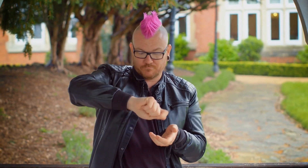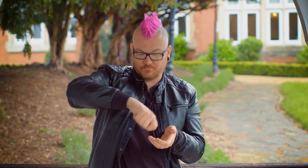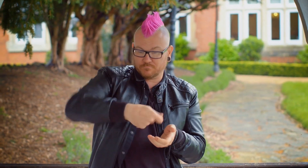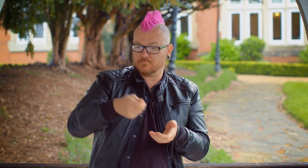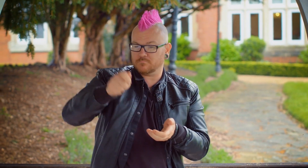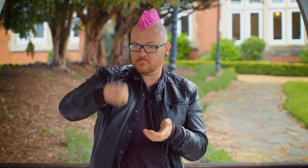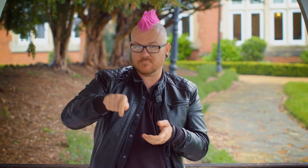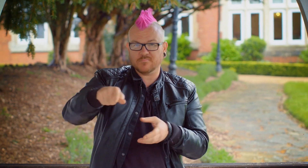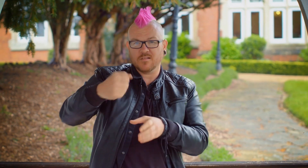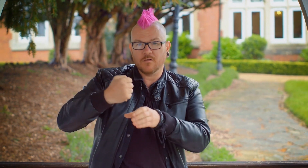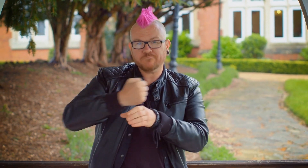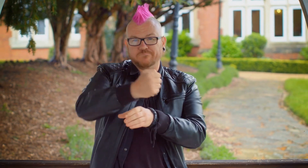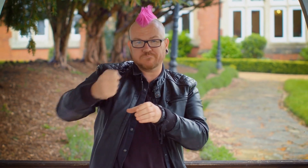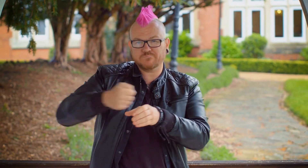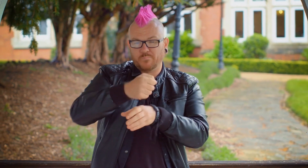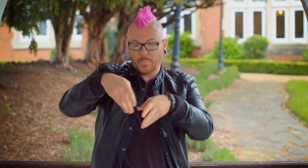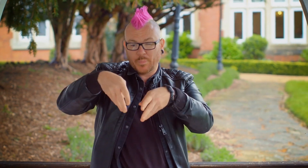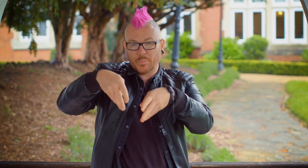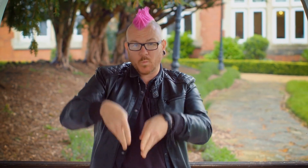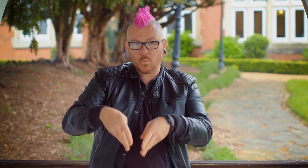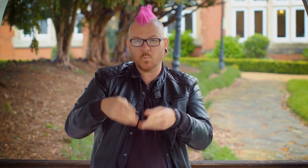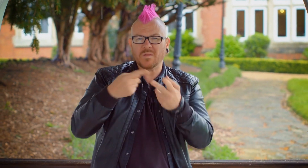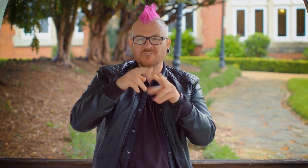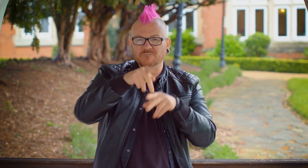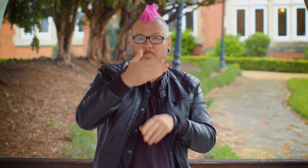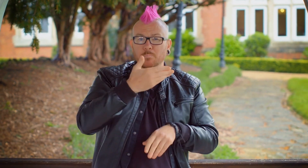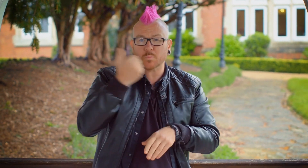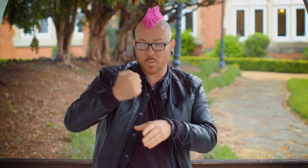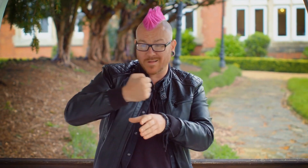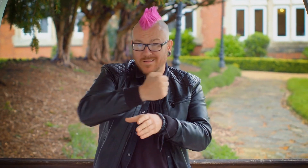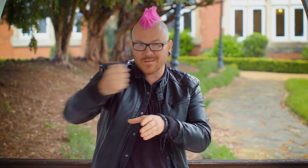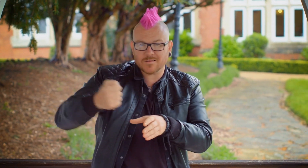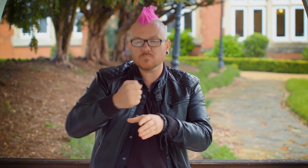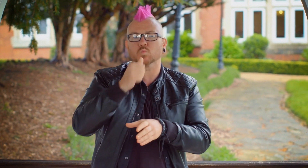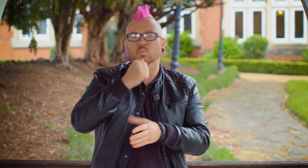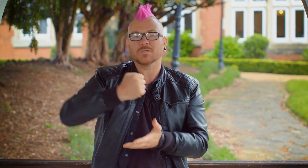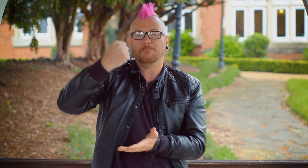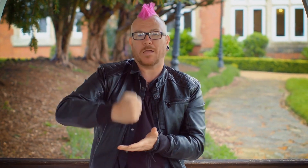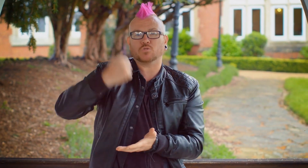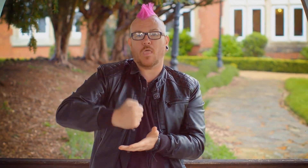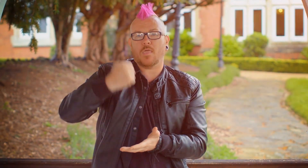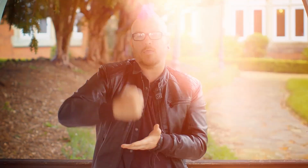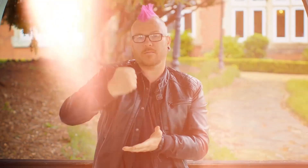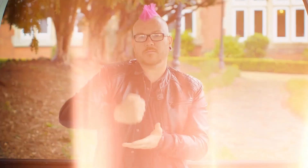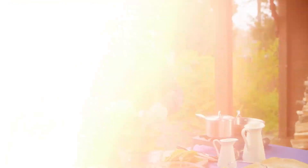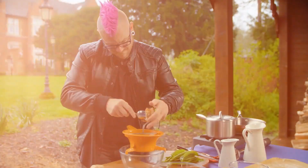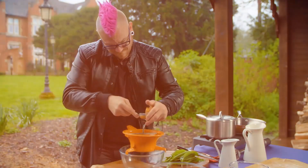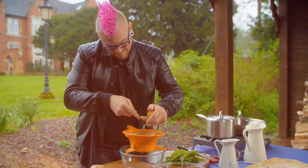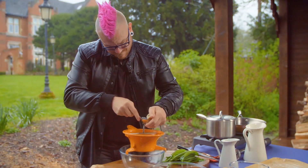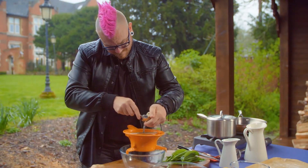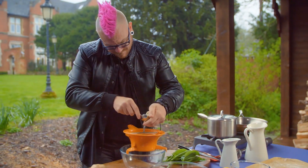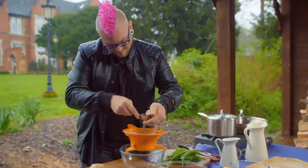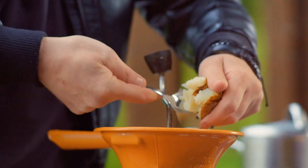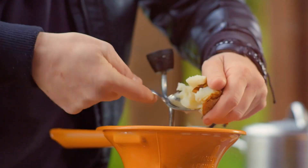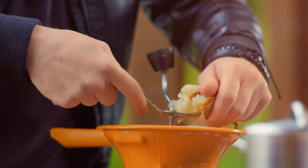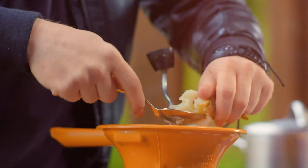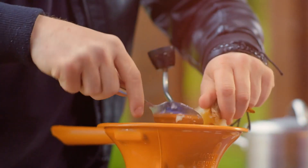flesh and put it through a rotary mill. If you don't have a mill, you can use a masher.